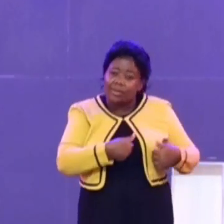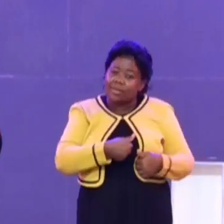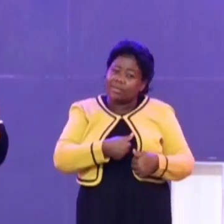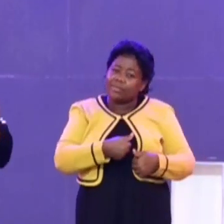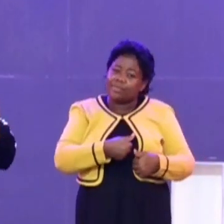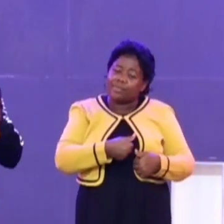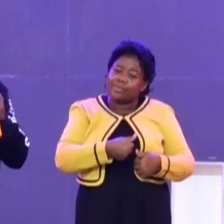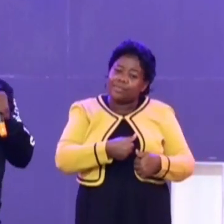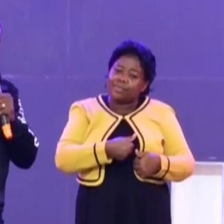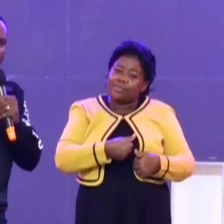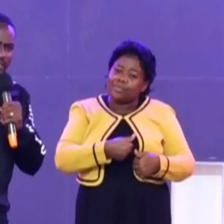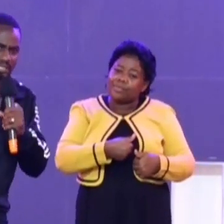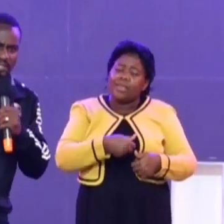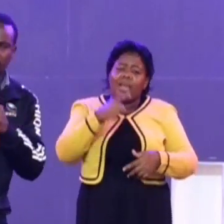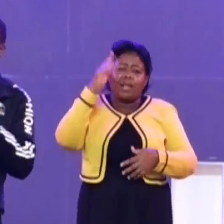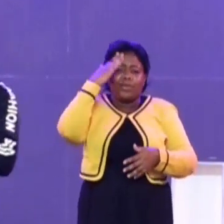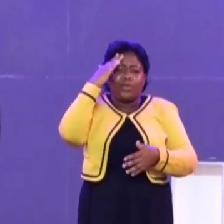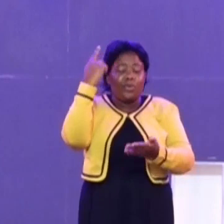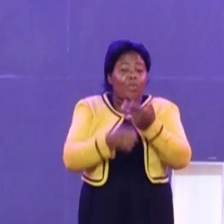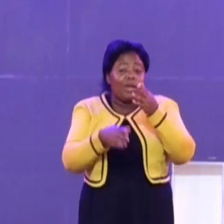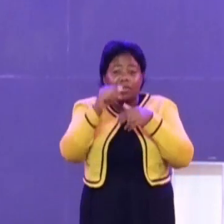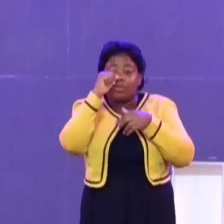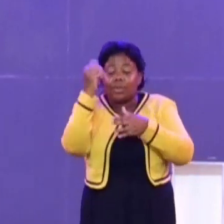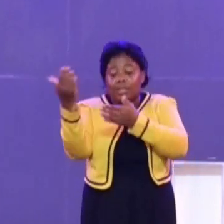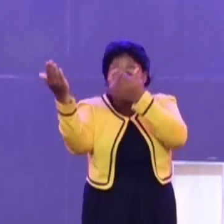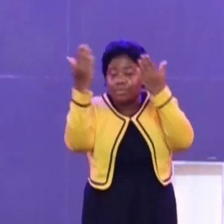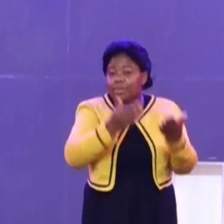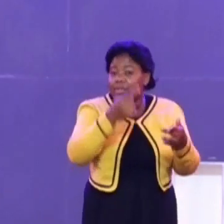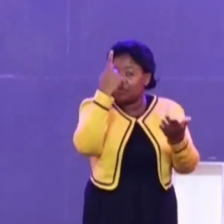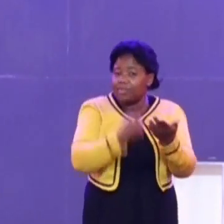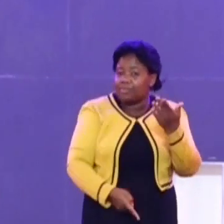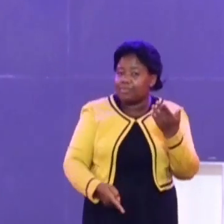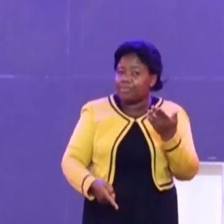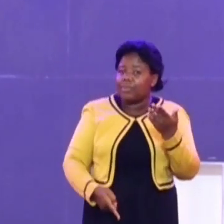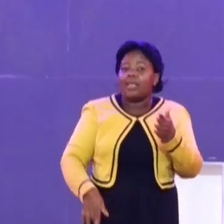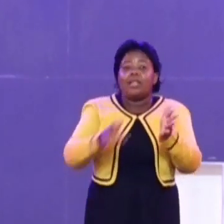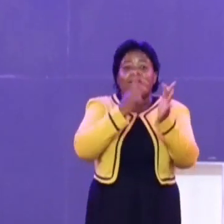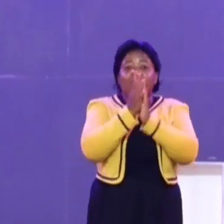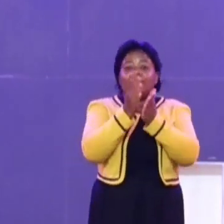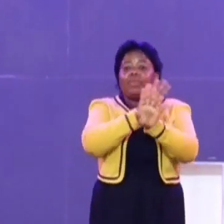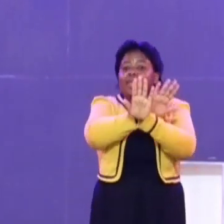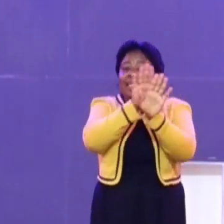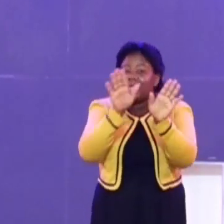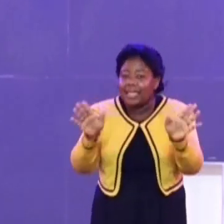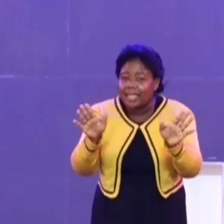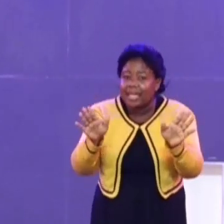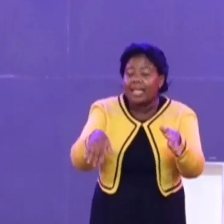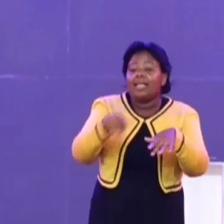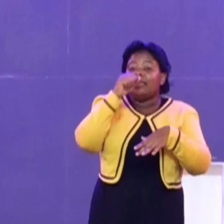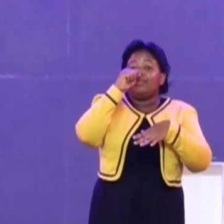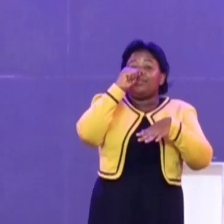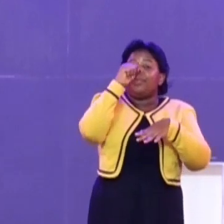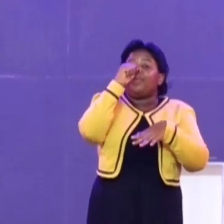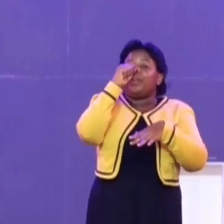gwo, and you all know that what pride brings. Ate mwenna mumanyi kya amalala kye galeta. The Bible clearly says that pride brings fall.